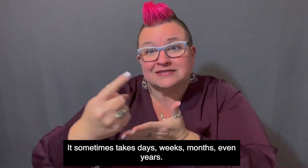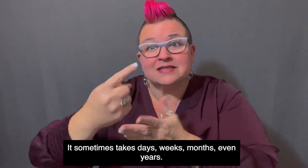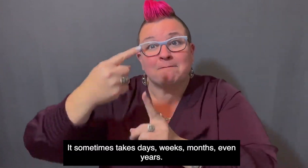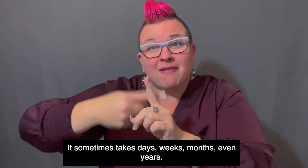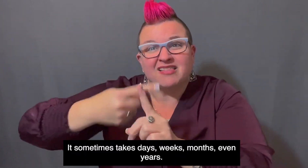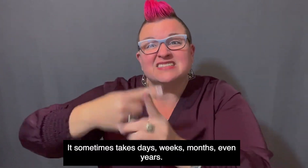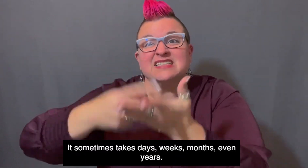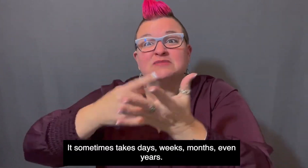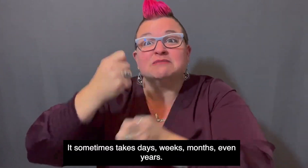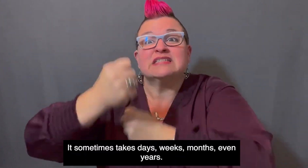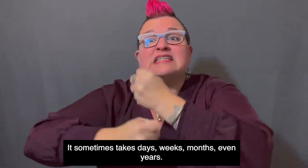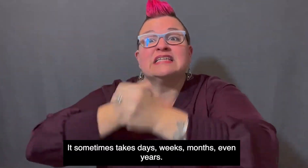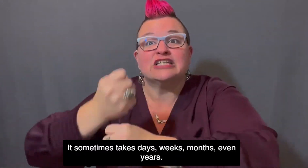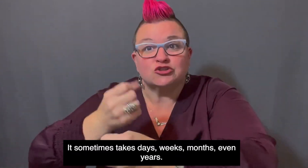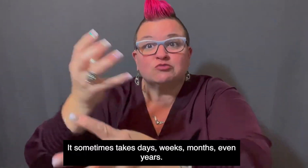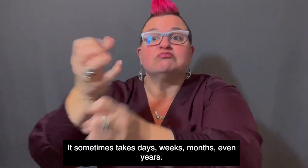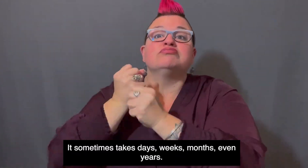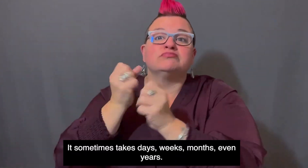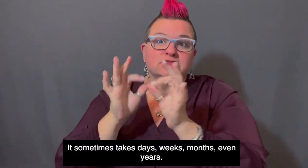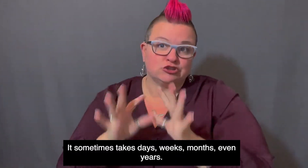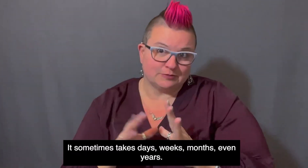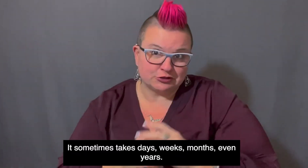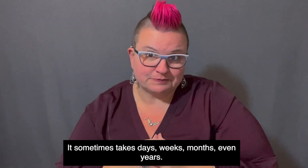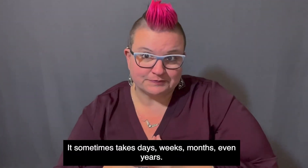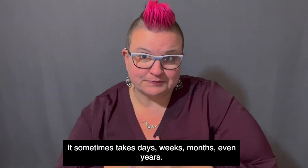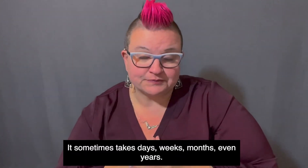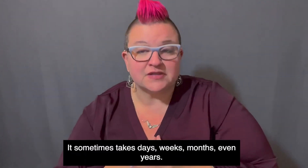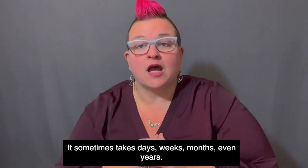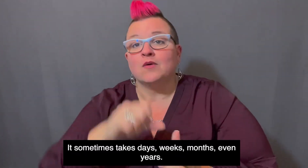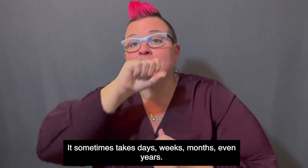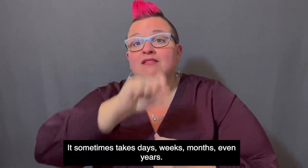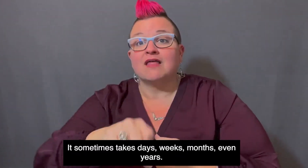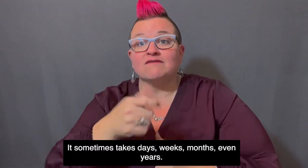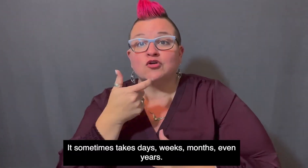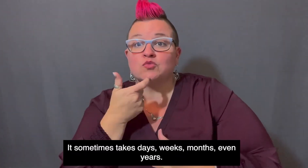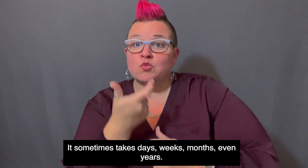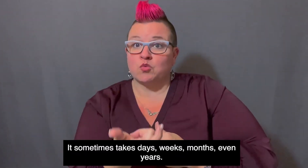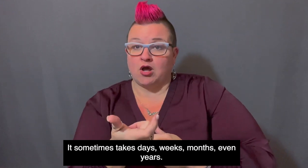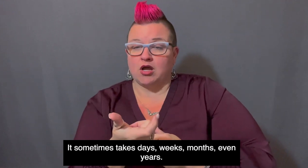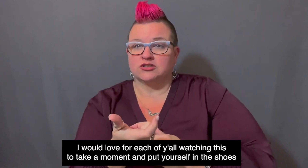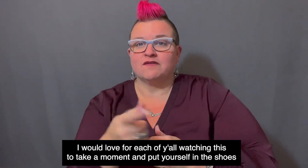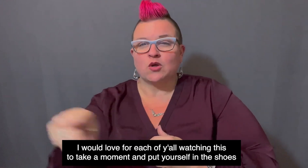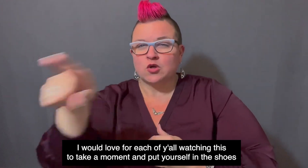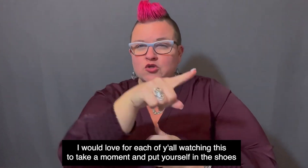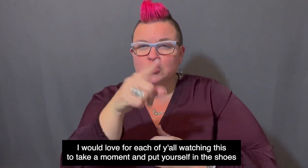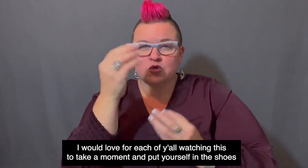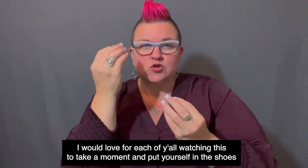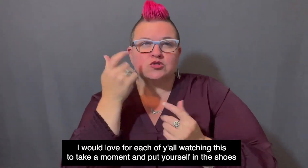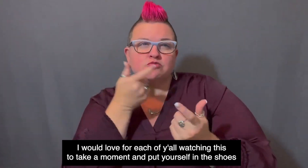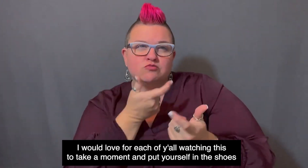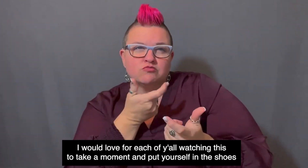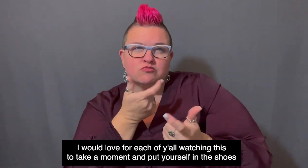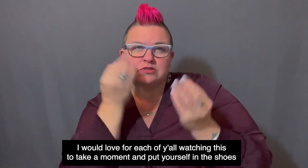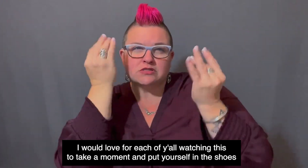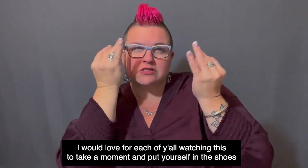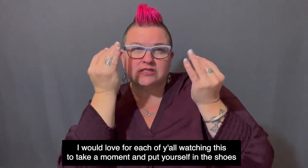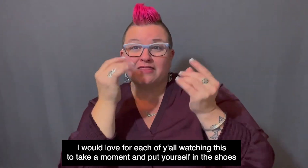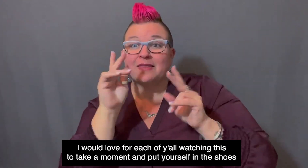takes days, weeks, months, even years. I would love for each of y'all watching this to